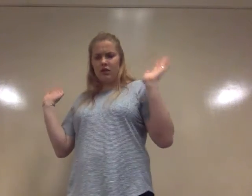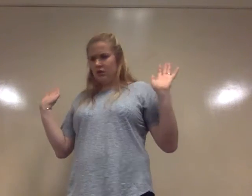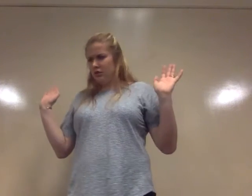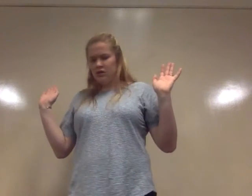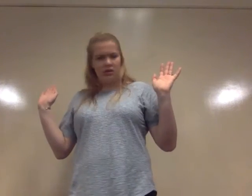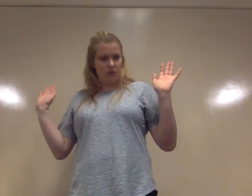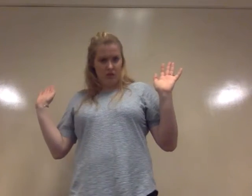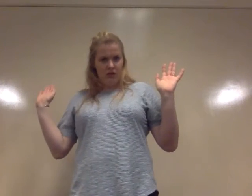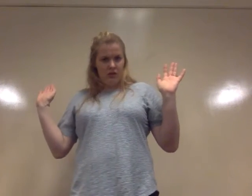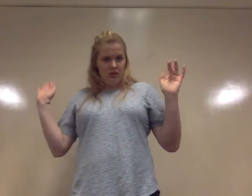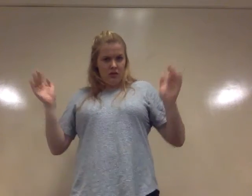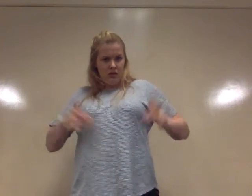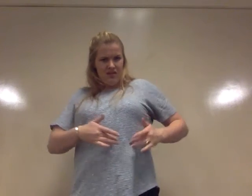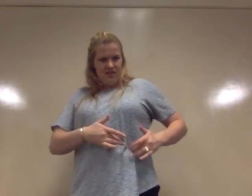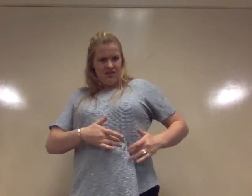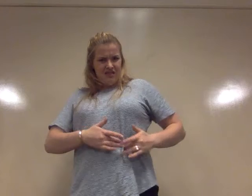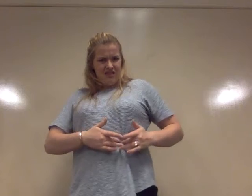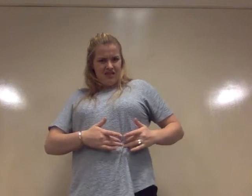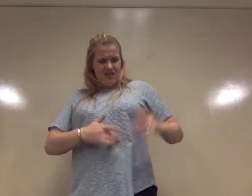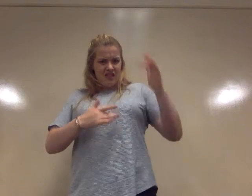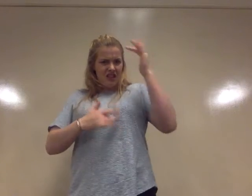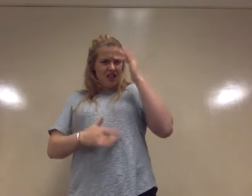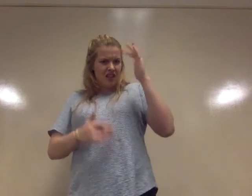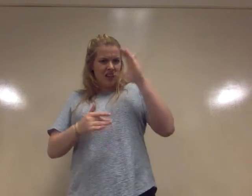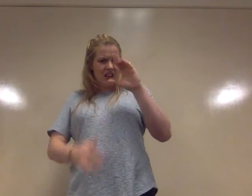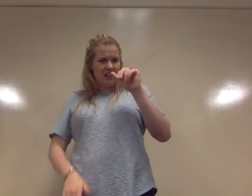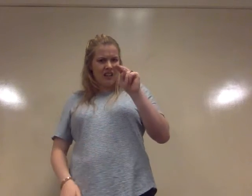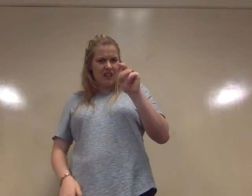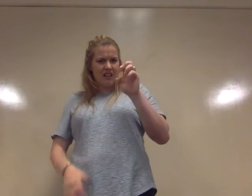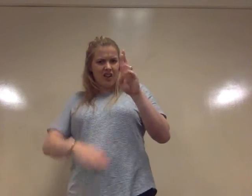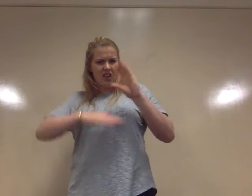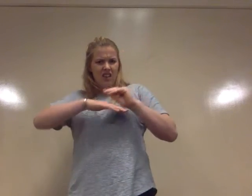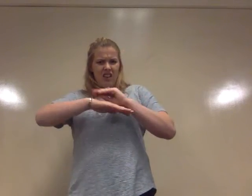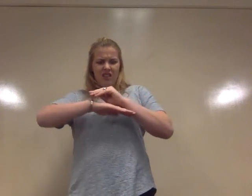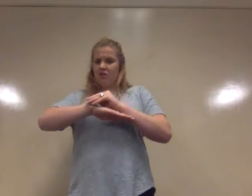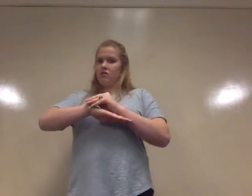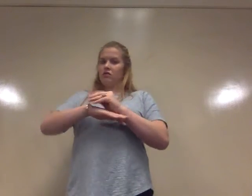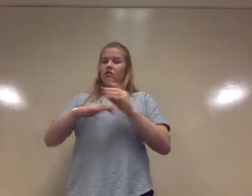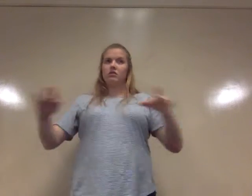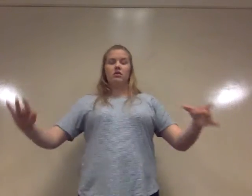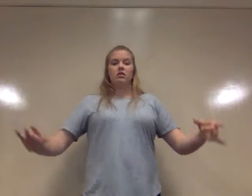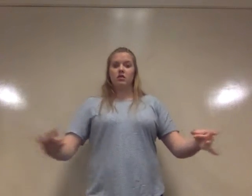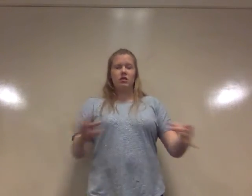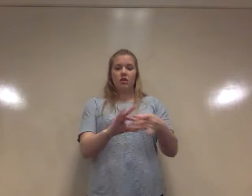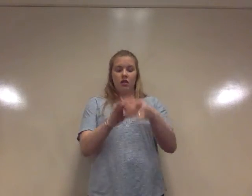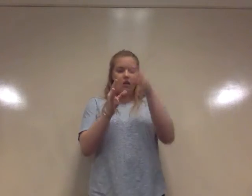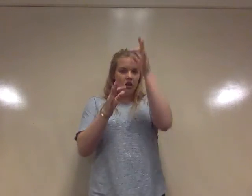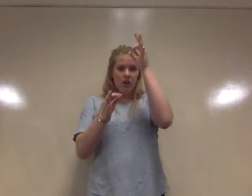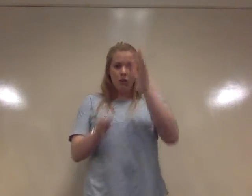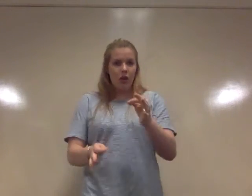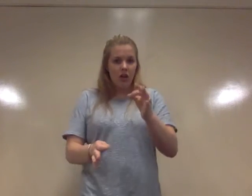liver cancers in children eating animal-based foods, combined to create a decisive moment in his work and his